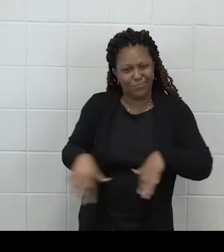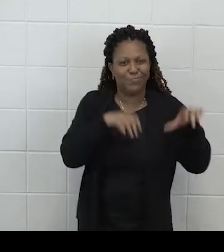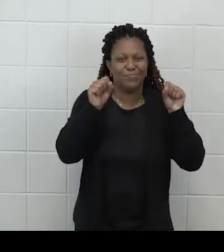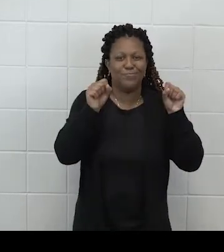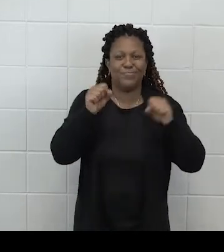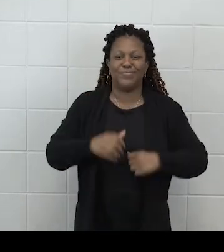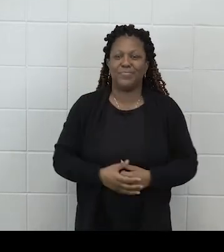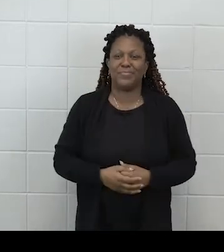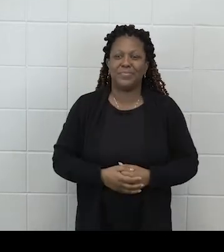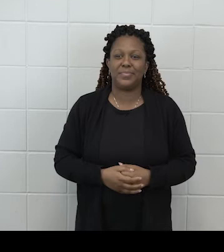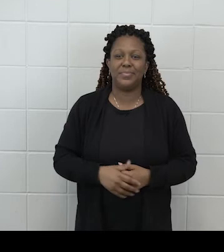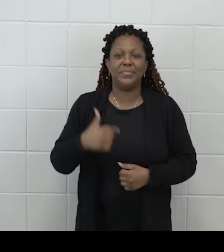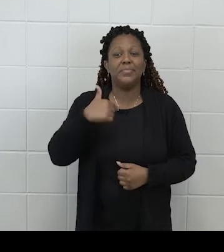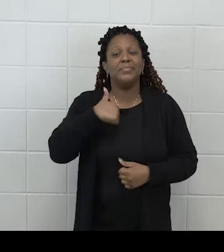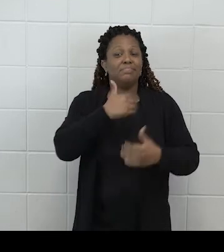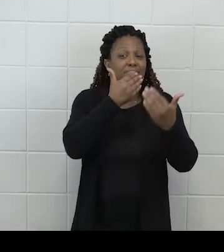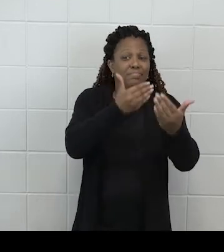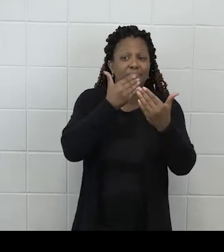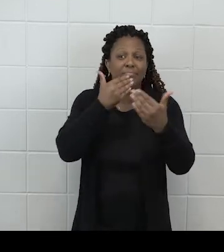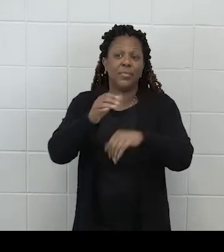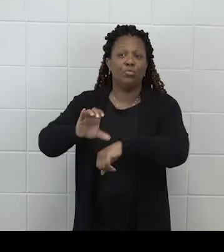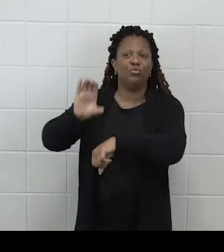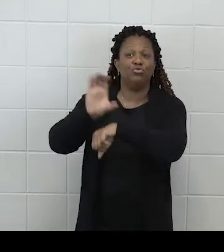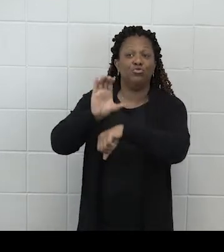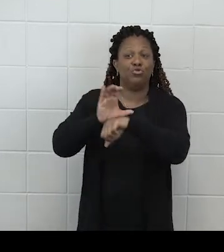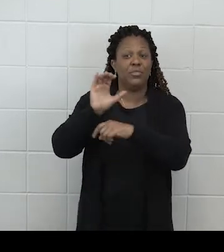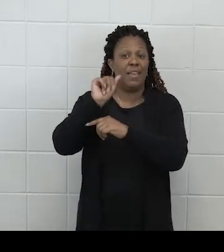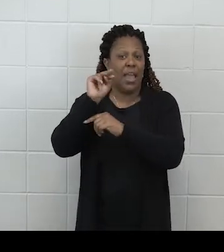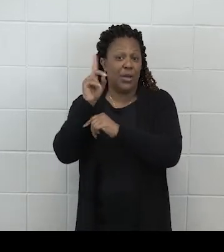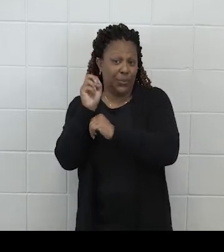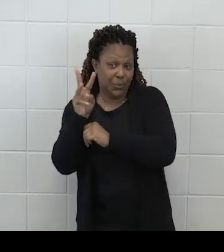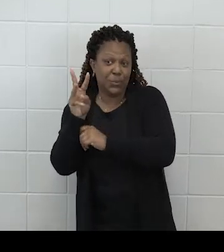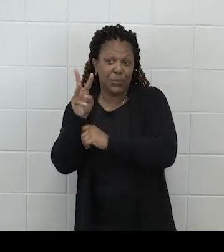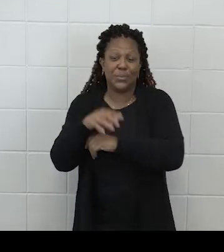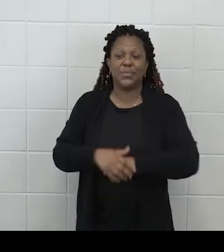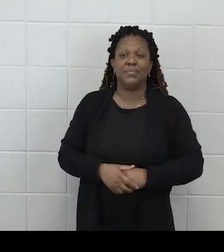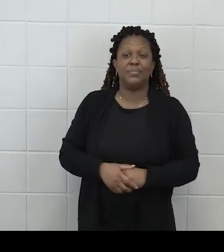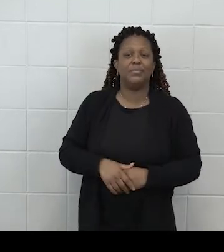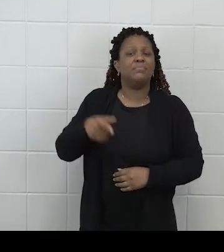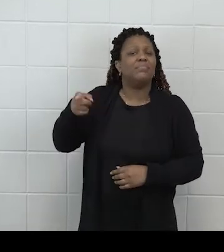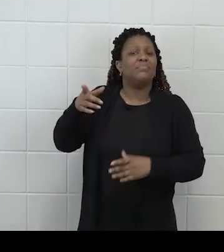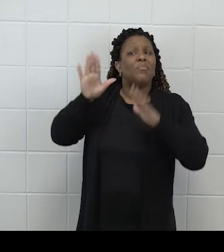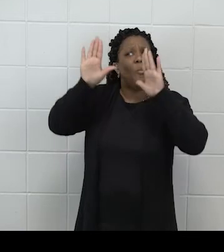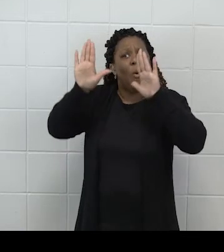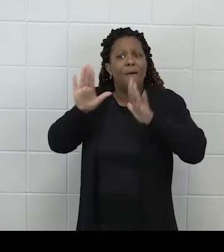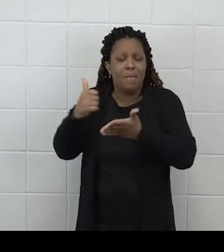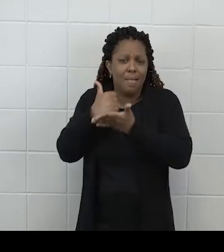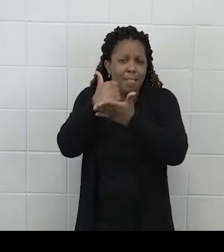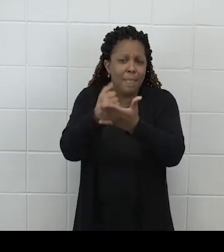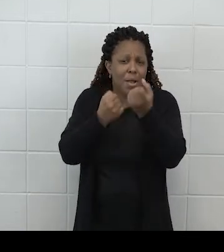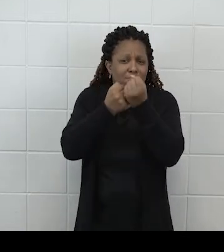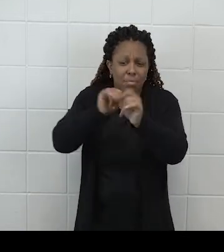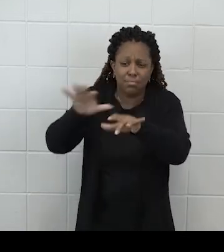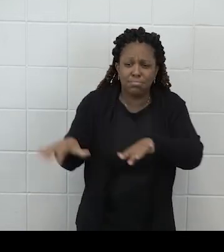Anew, our partner in providing this service, and grateful for their wonderful technical crew that makes this